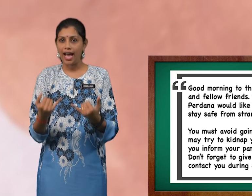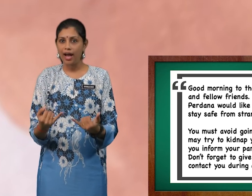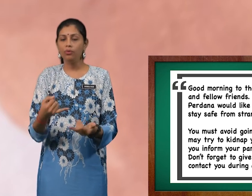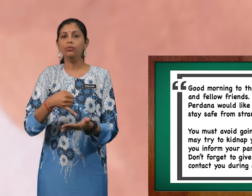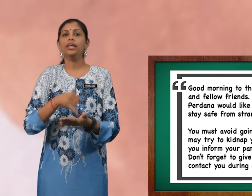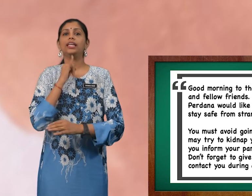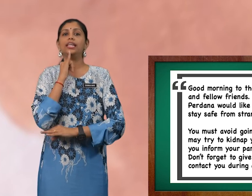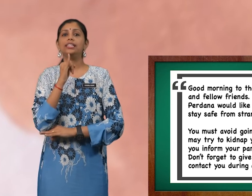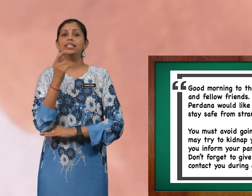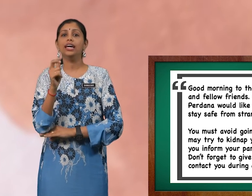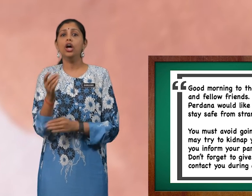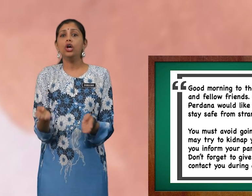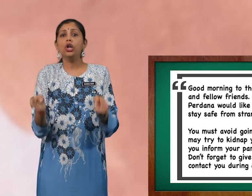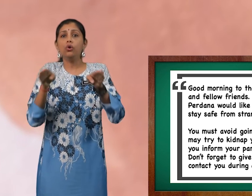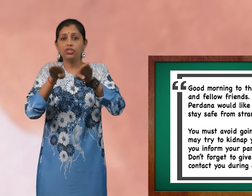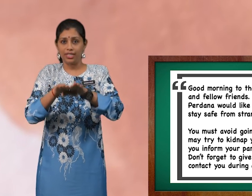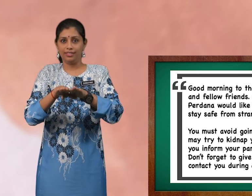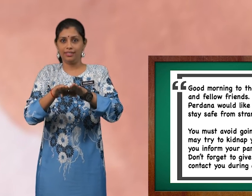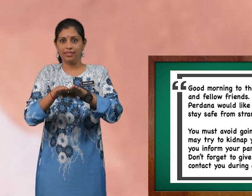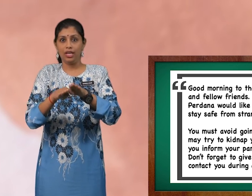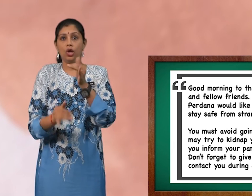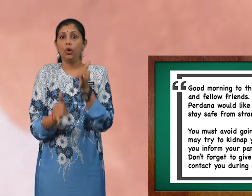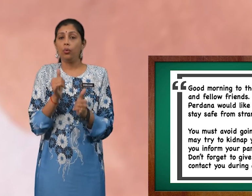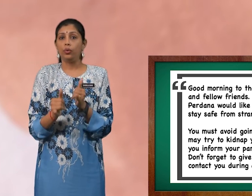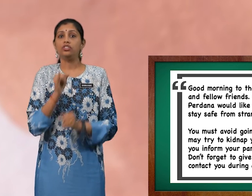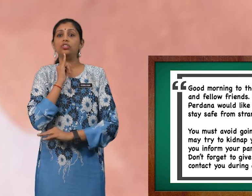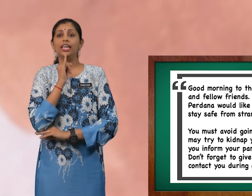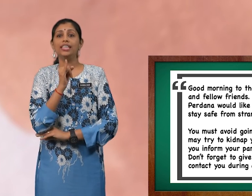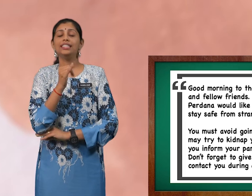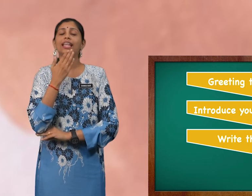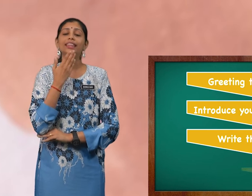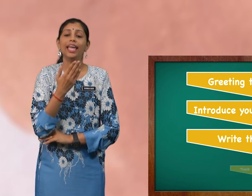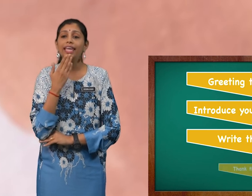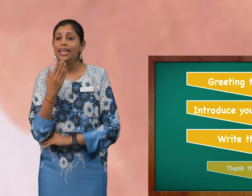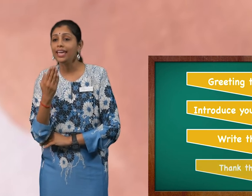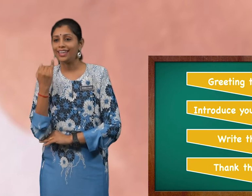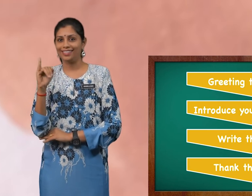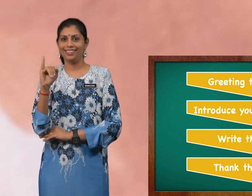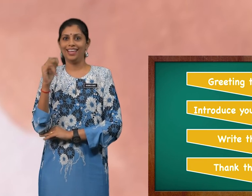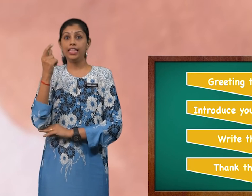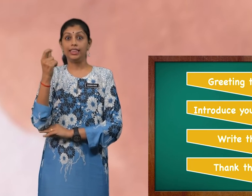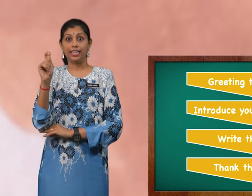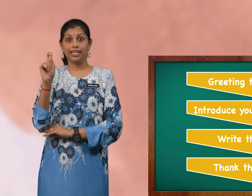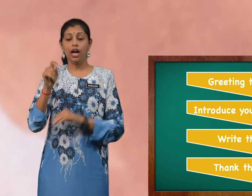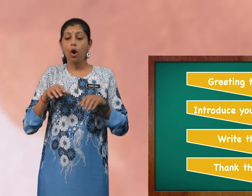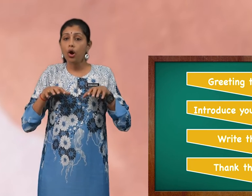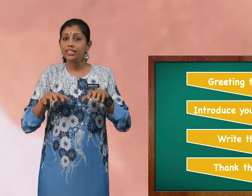now, it is the closure, which is thanking the